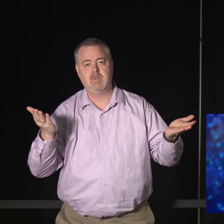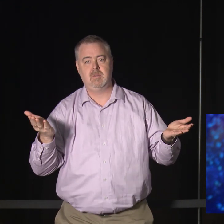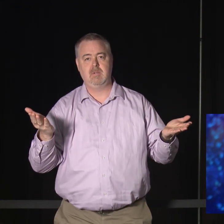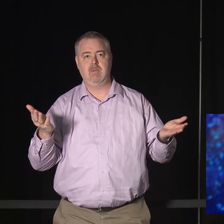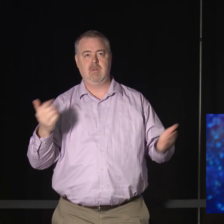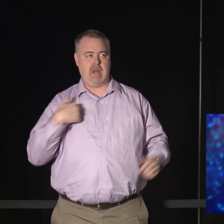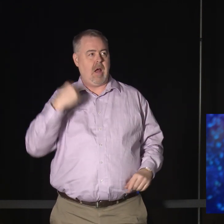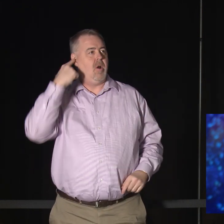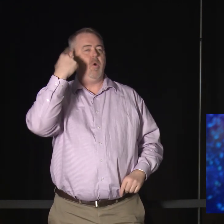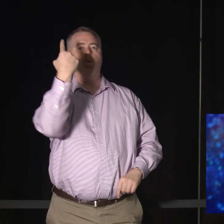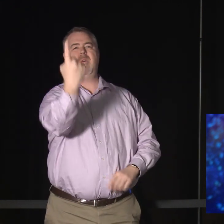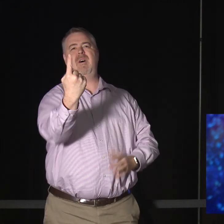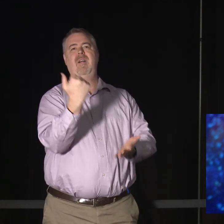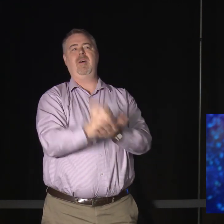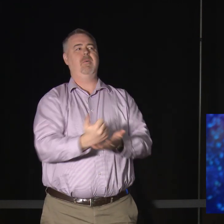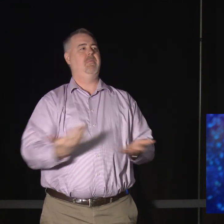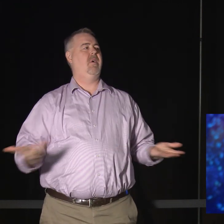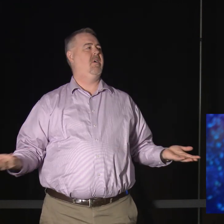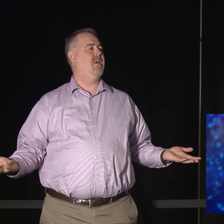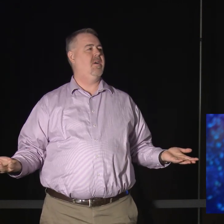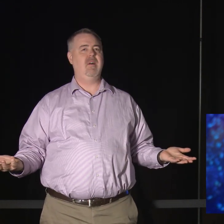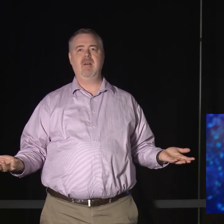I heard one amen.